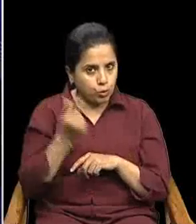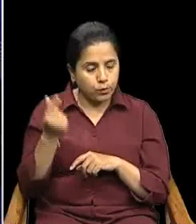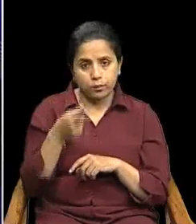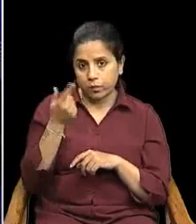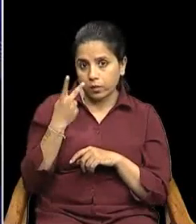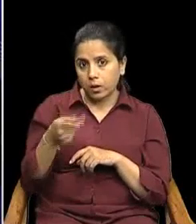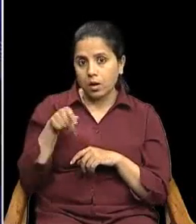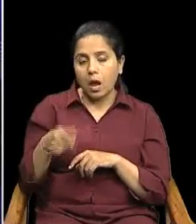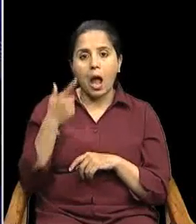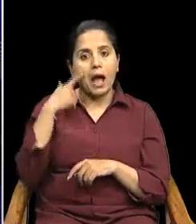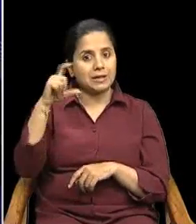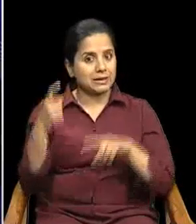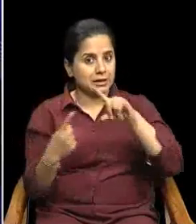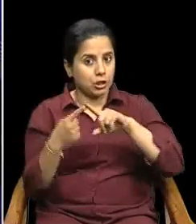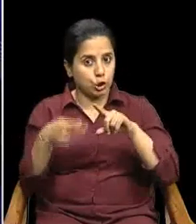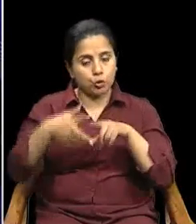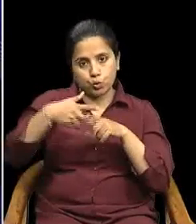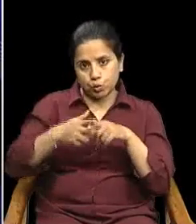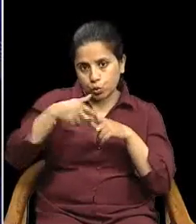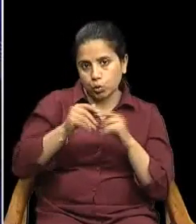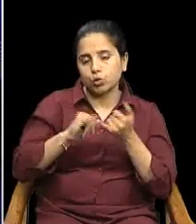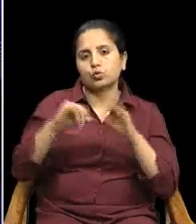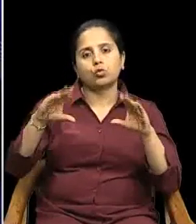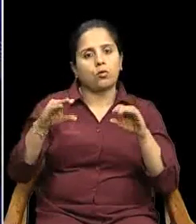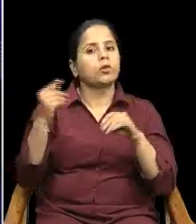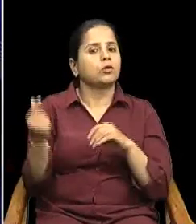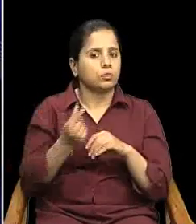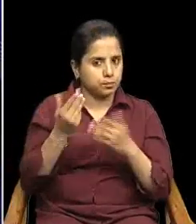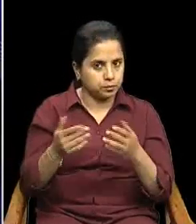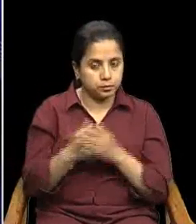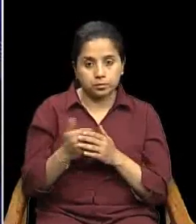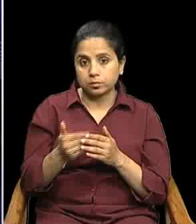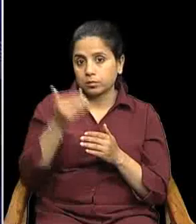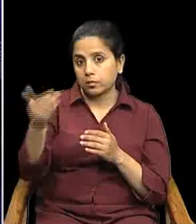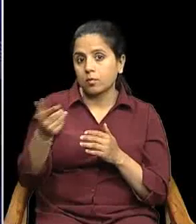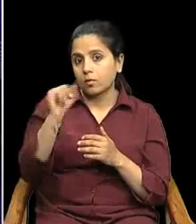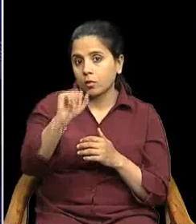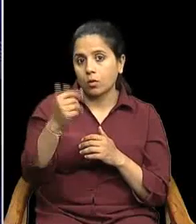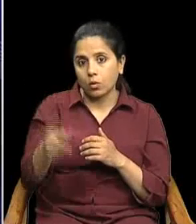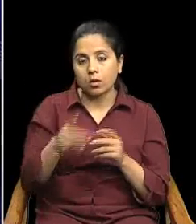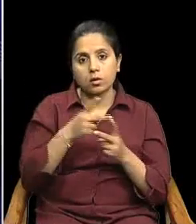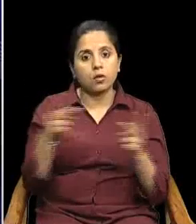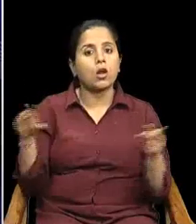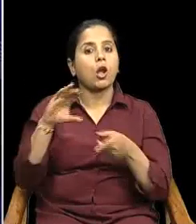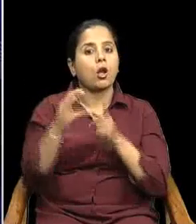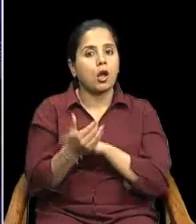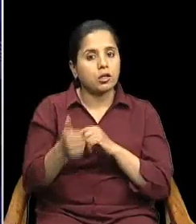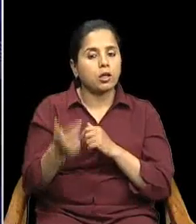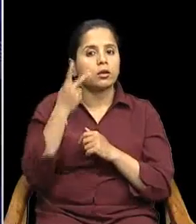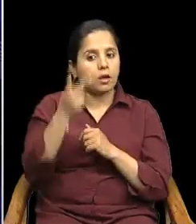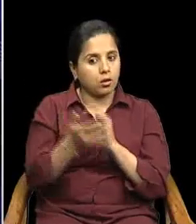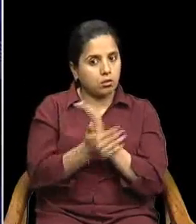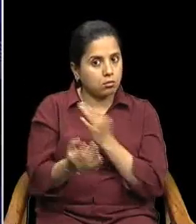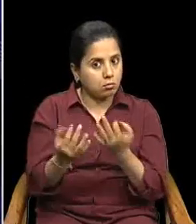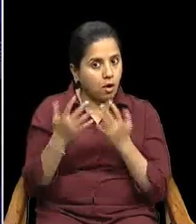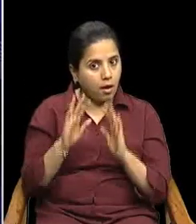the ICT tools and the software. The next is your multicultural competence, which